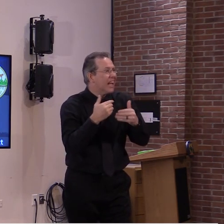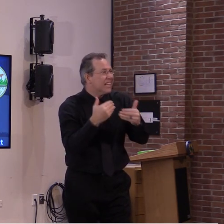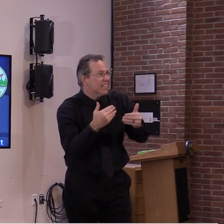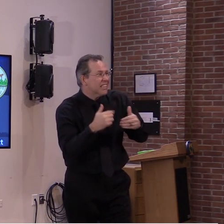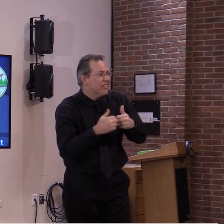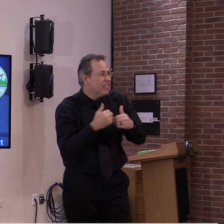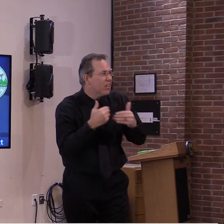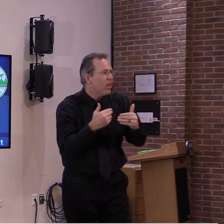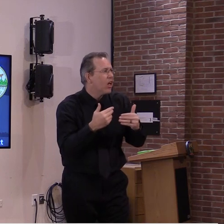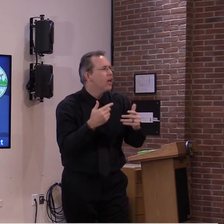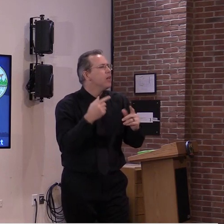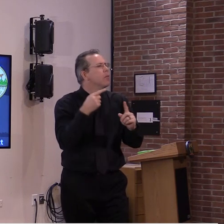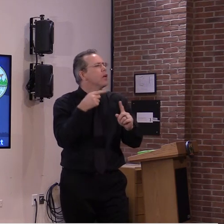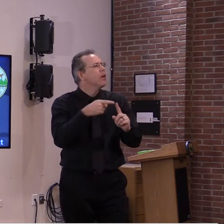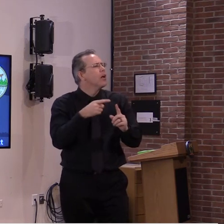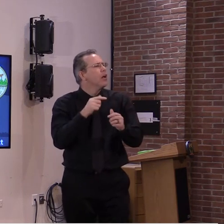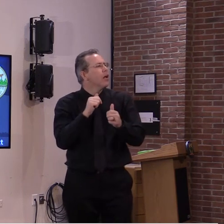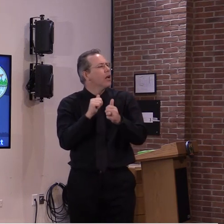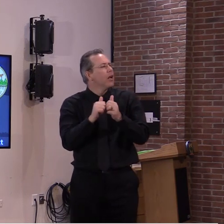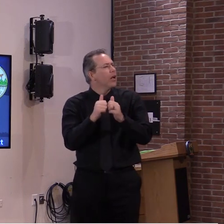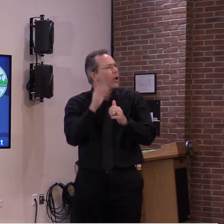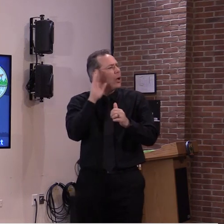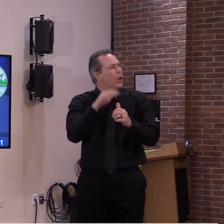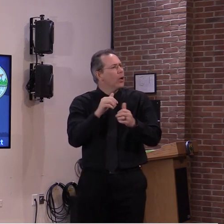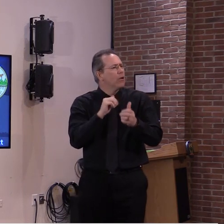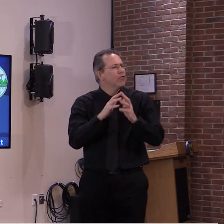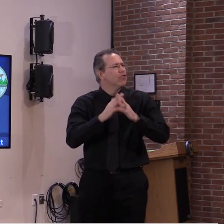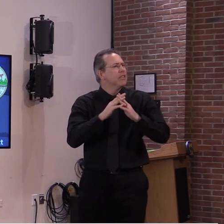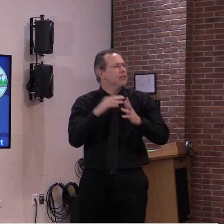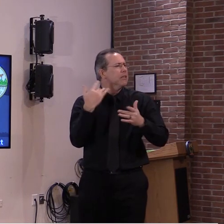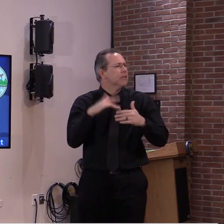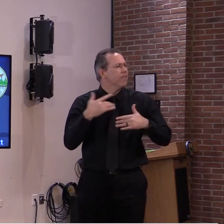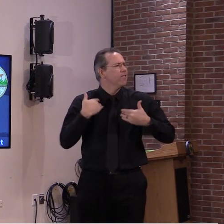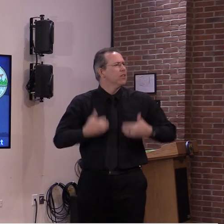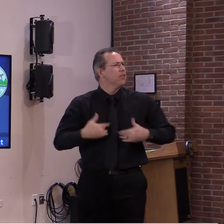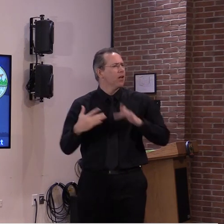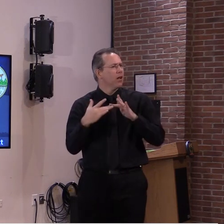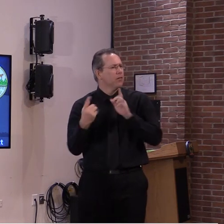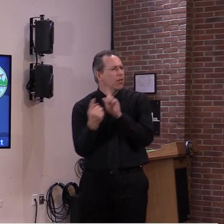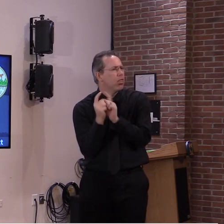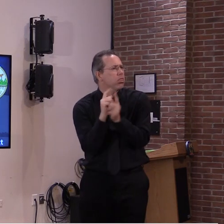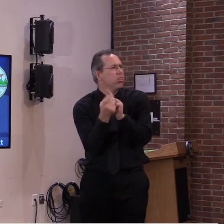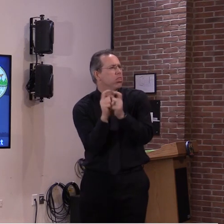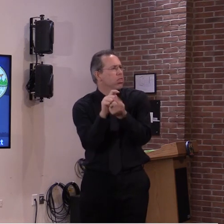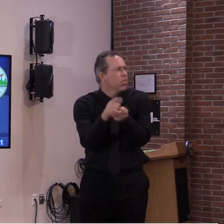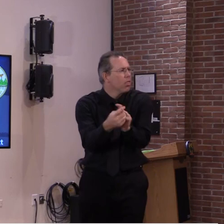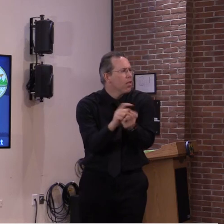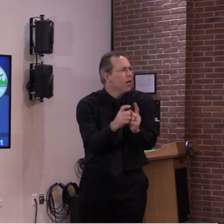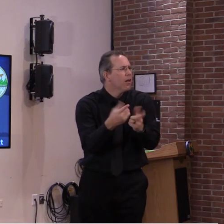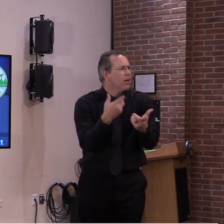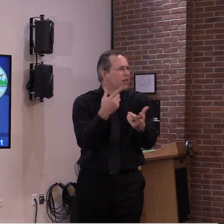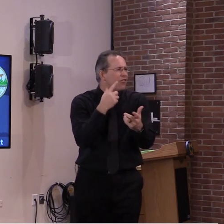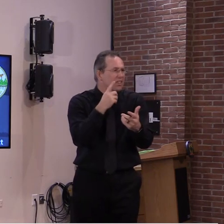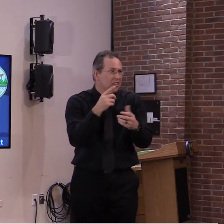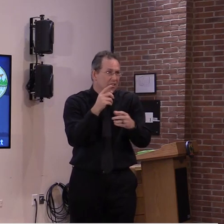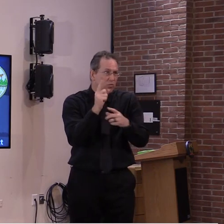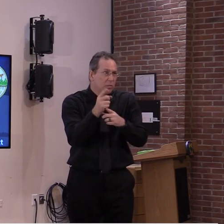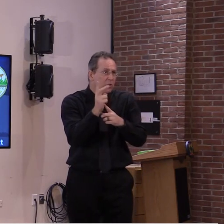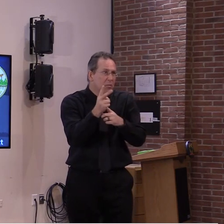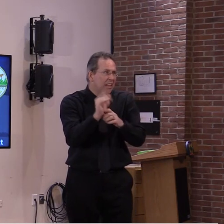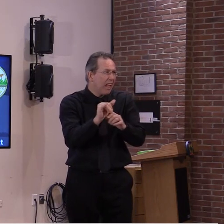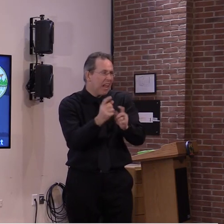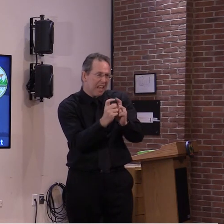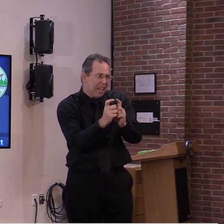short duration. Most matches last less than 3 minutes. And, you know, masking is easily achievable. Is there